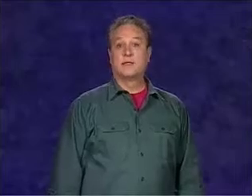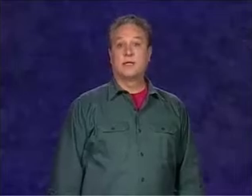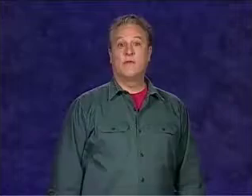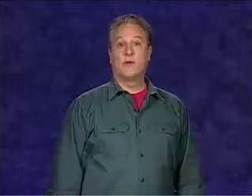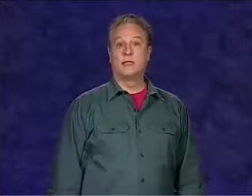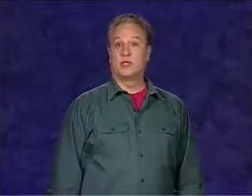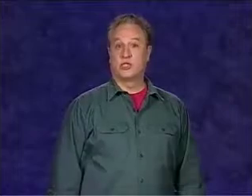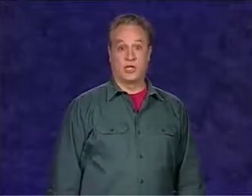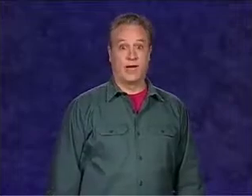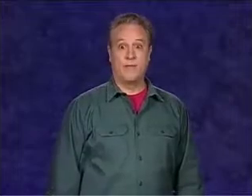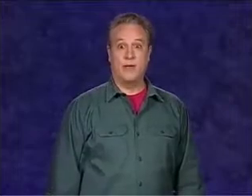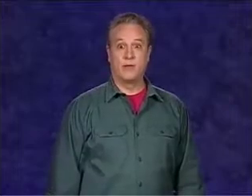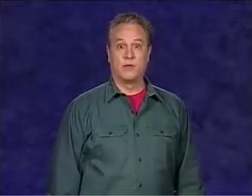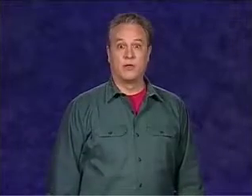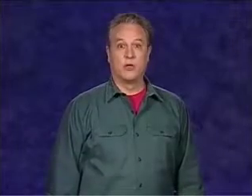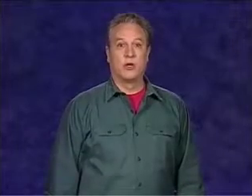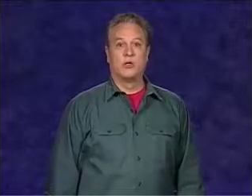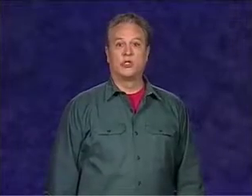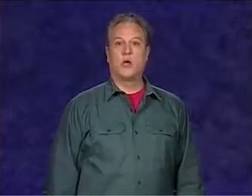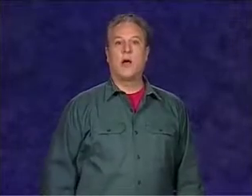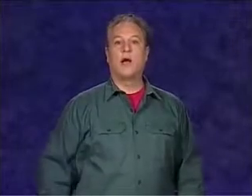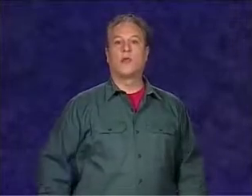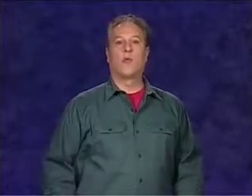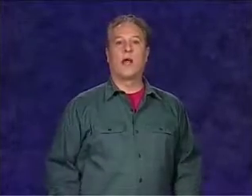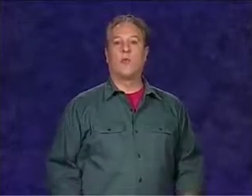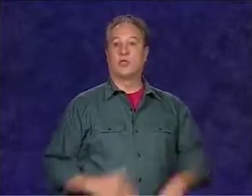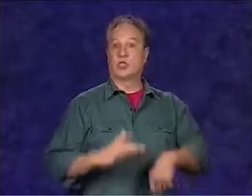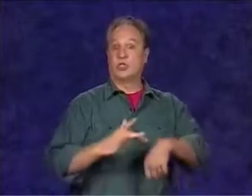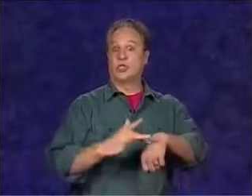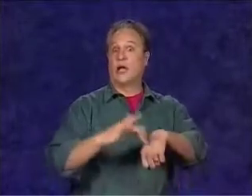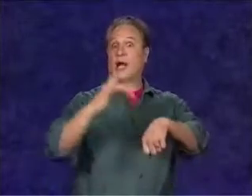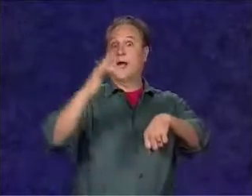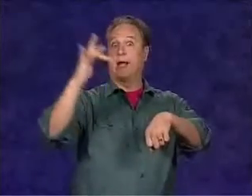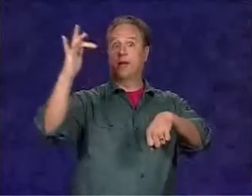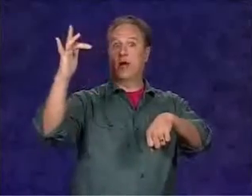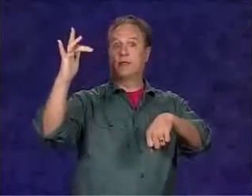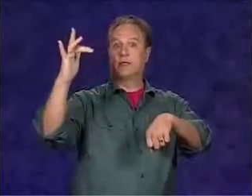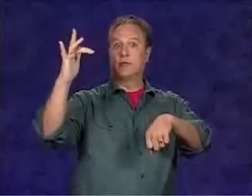Silver is a shiny metal. Show how the ray will shine off silver.